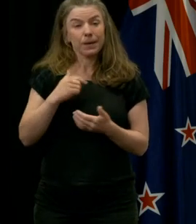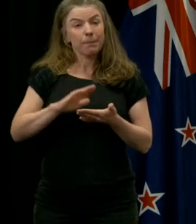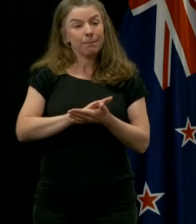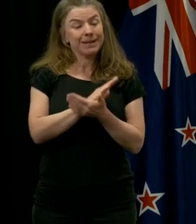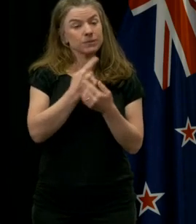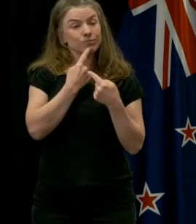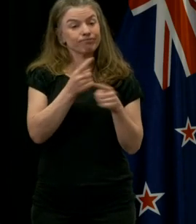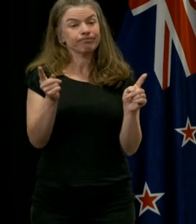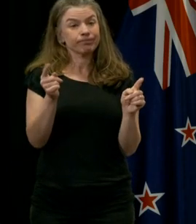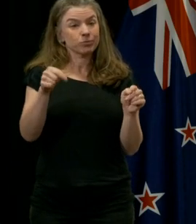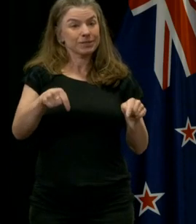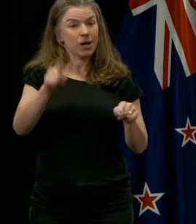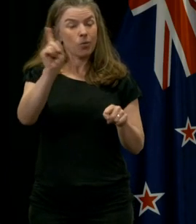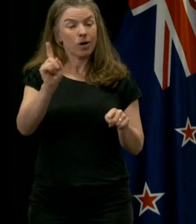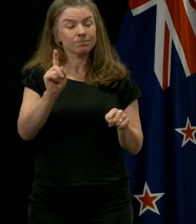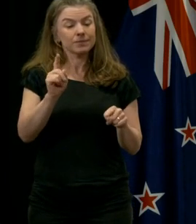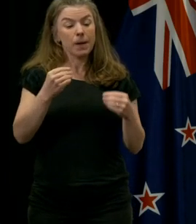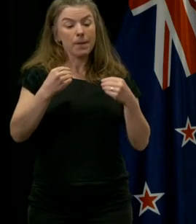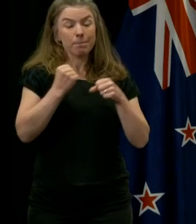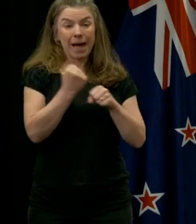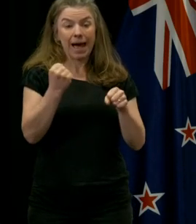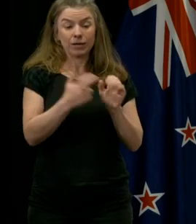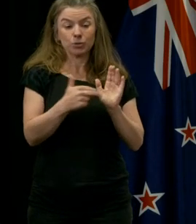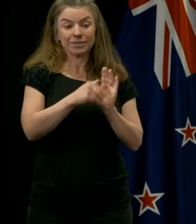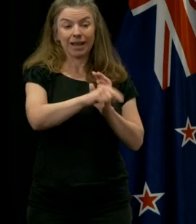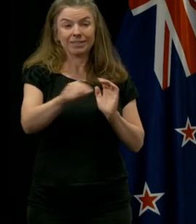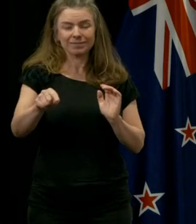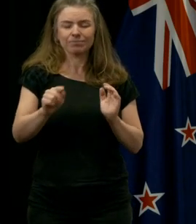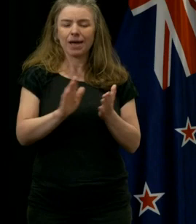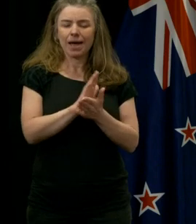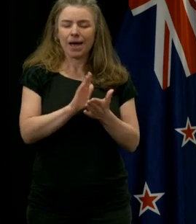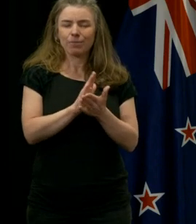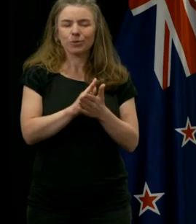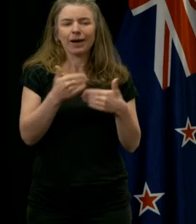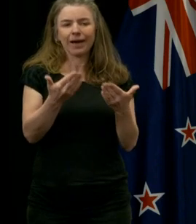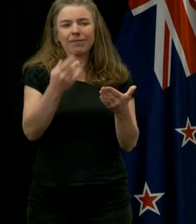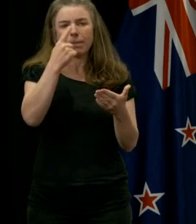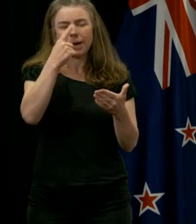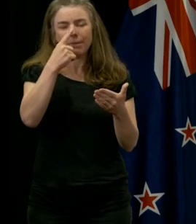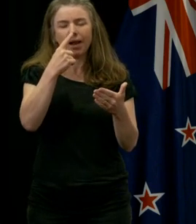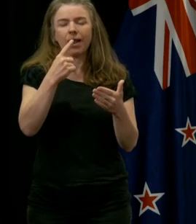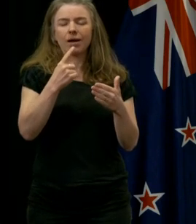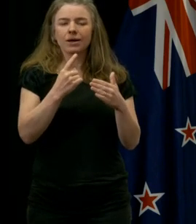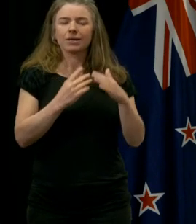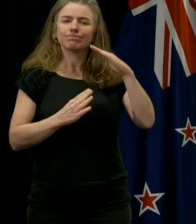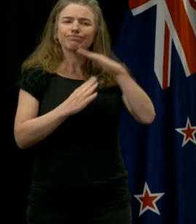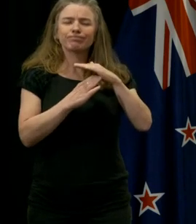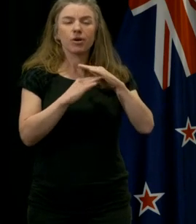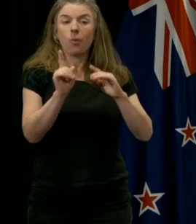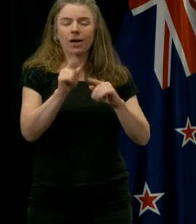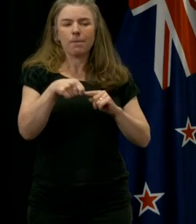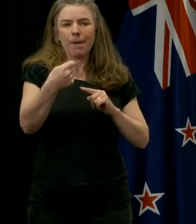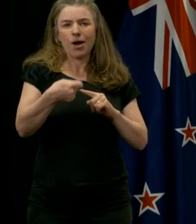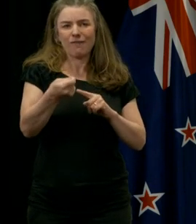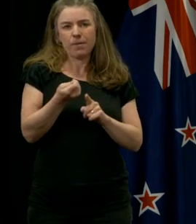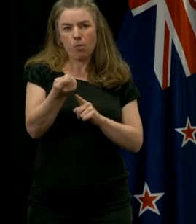announce today that New Zealand's retail banks have agreed to provide a mortgage repayment holiday scheme for people whose incomes have been affected